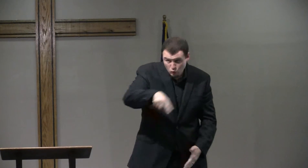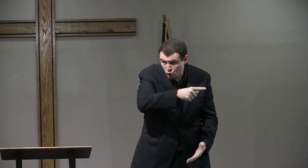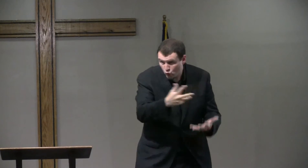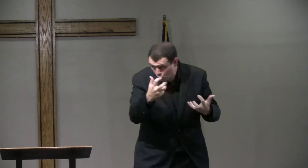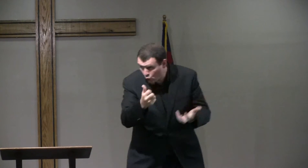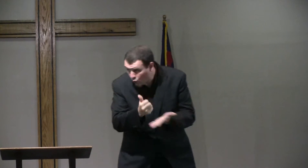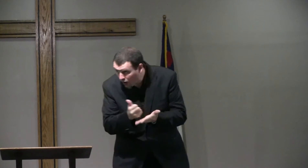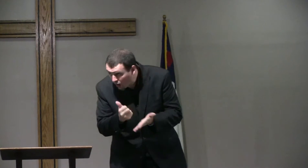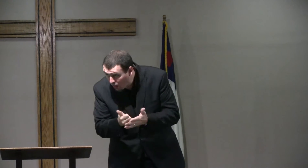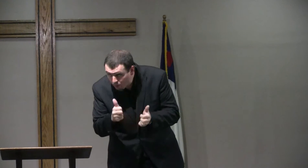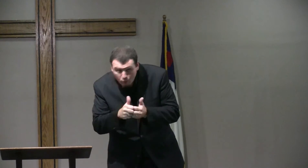You can